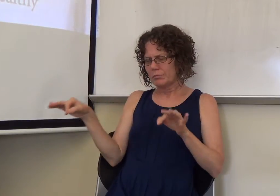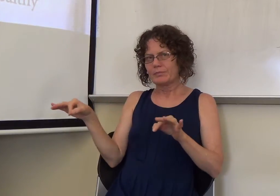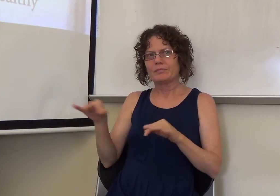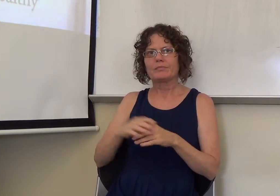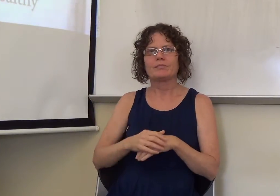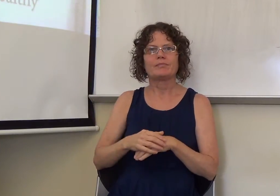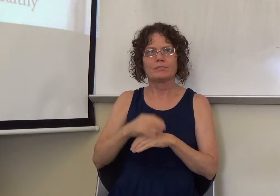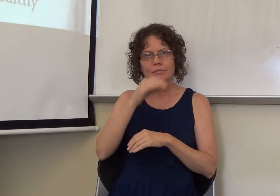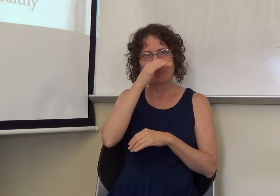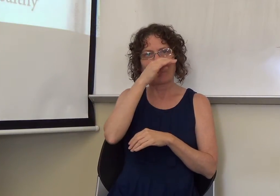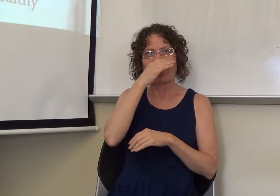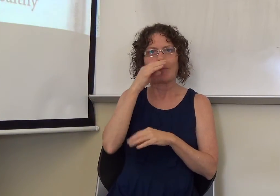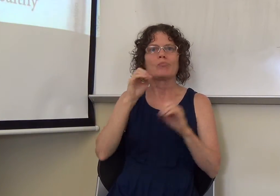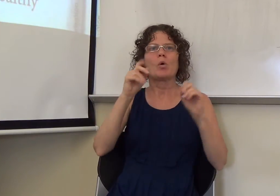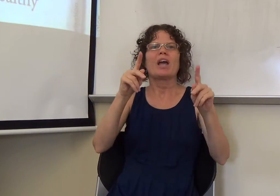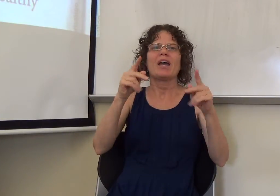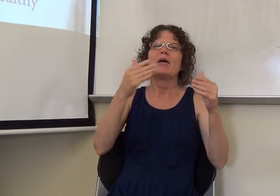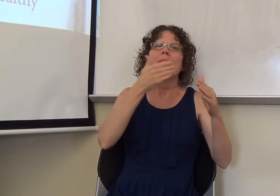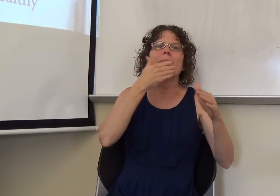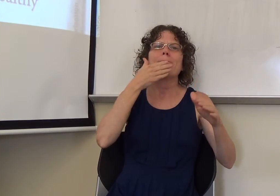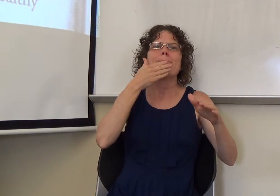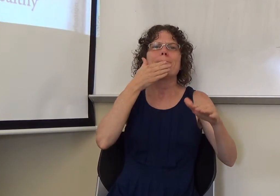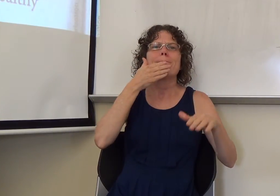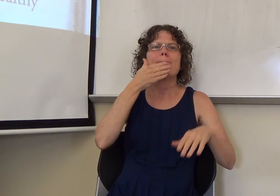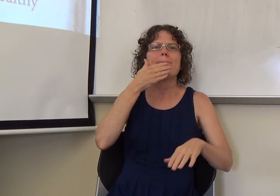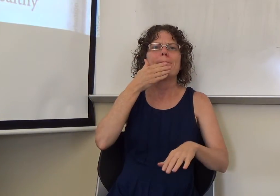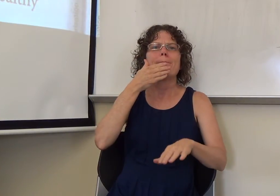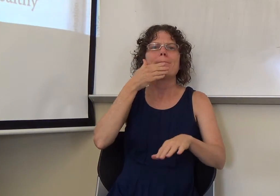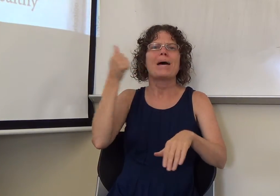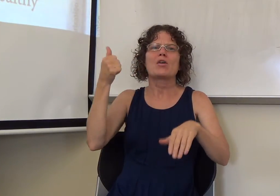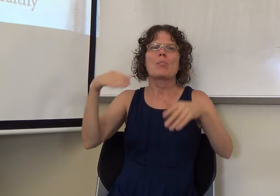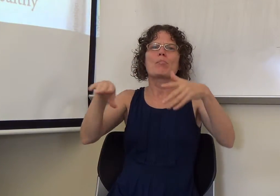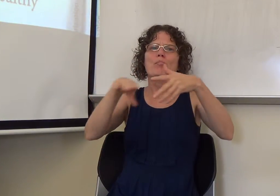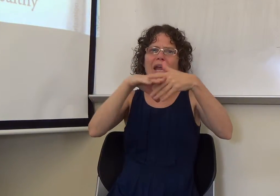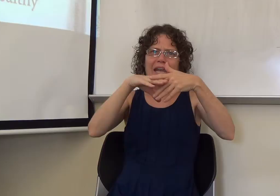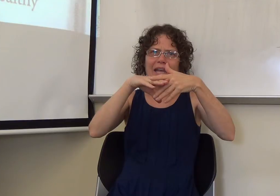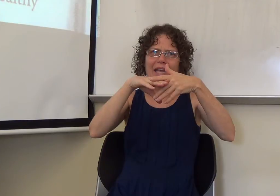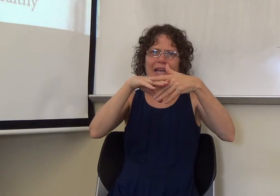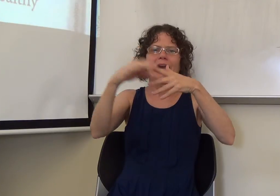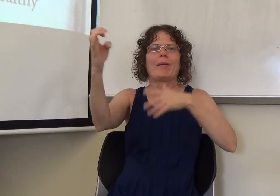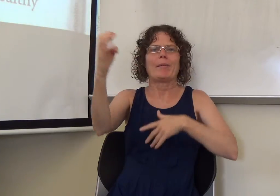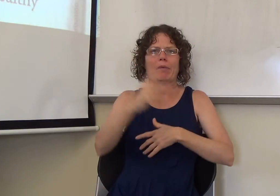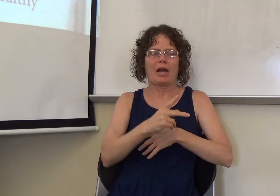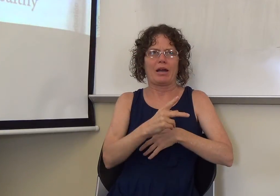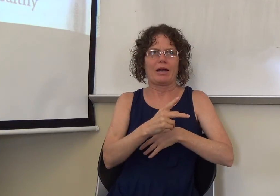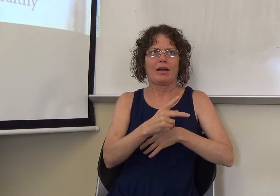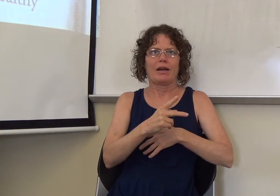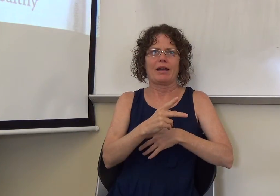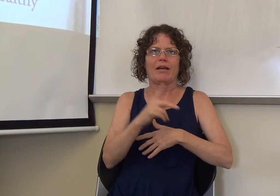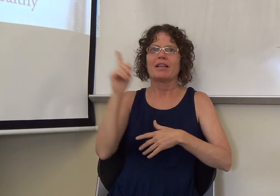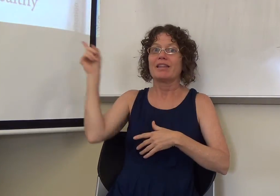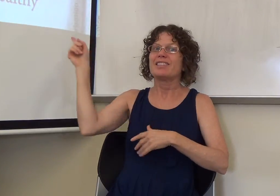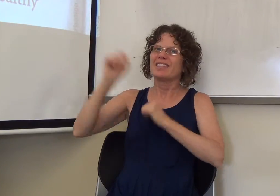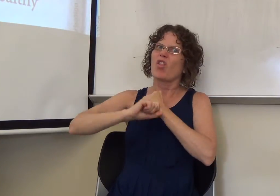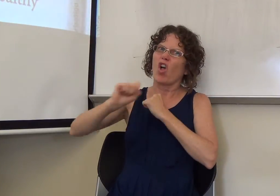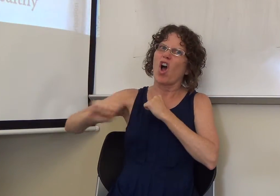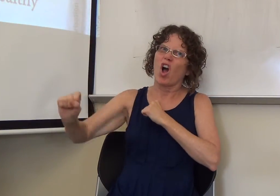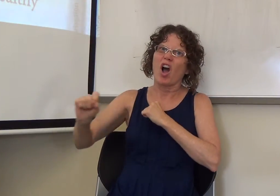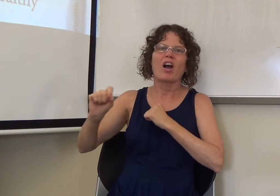let's go on a break before we do any more of these, and then we'll come back. They're not all gonna take this long. So let's go on a